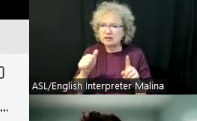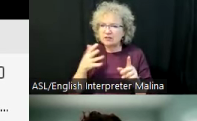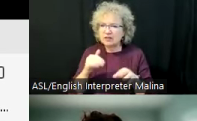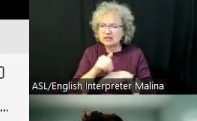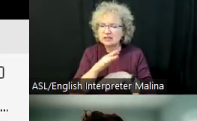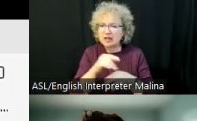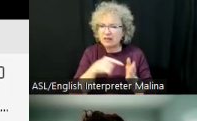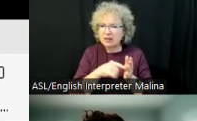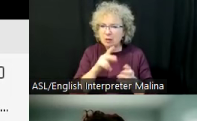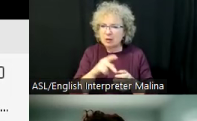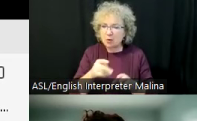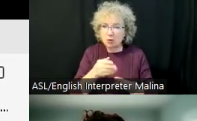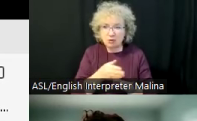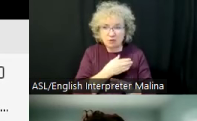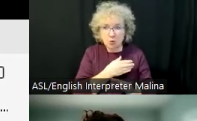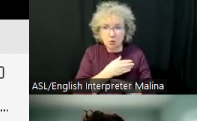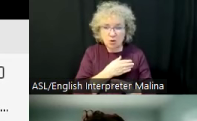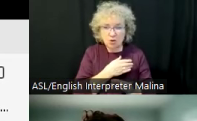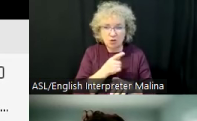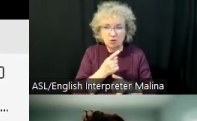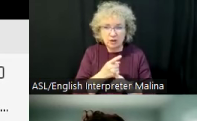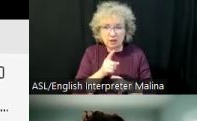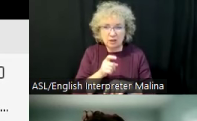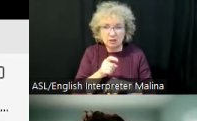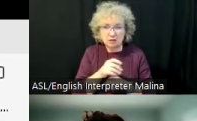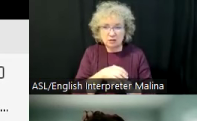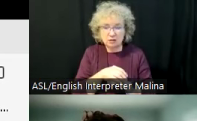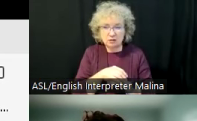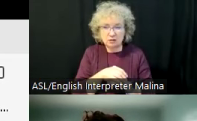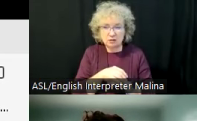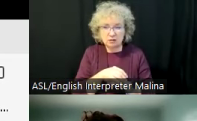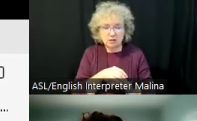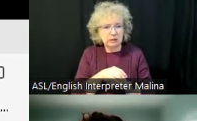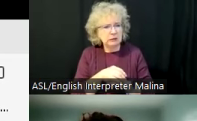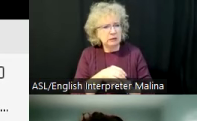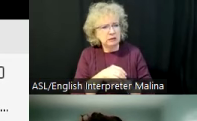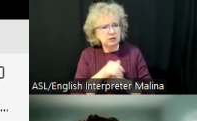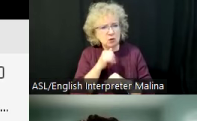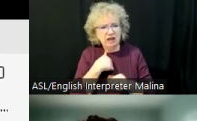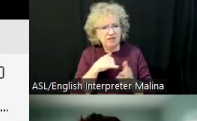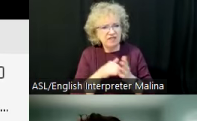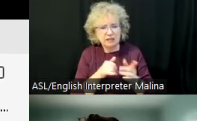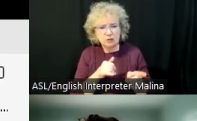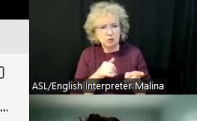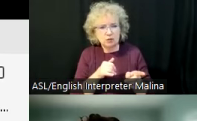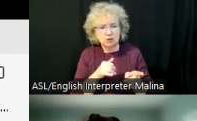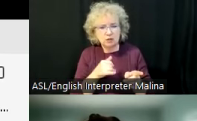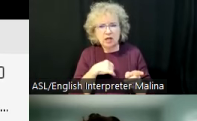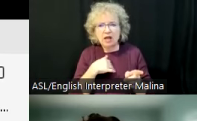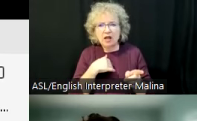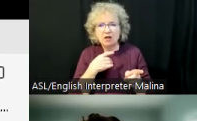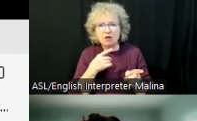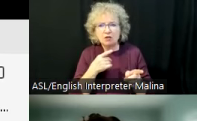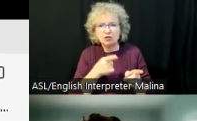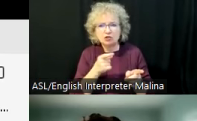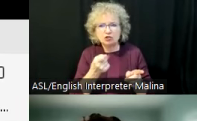in advance. Am I right on that? I actually don't have this version. I have the one that she did